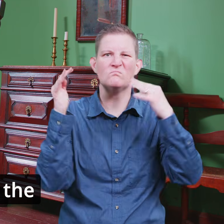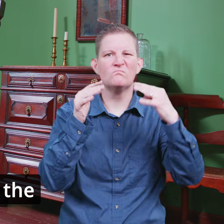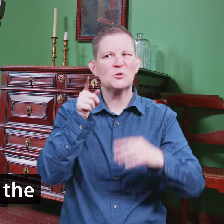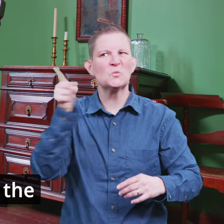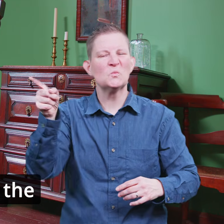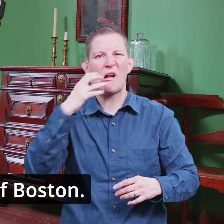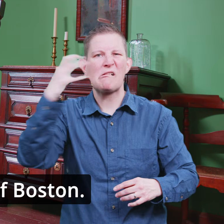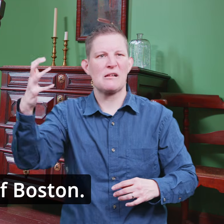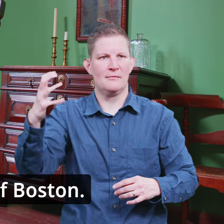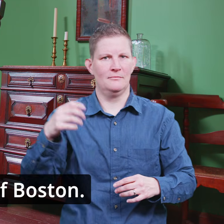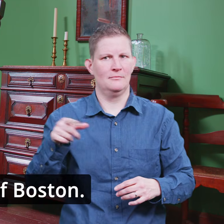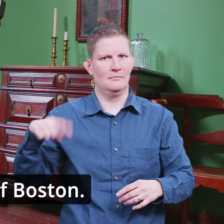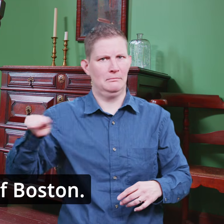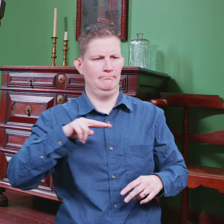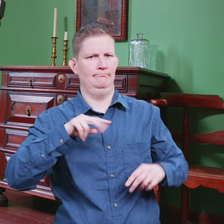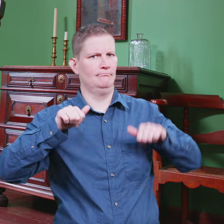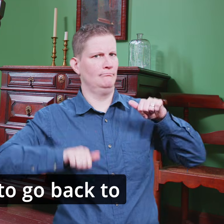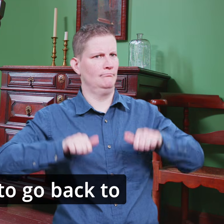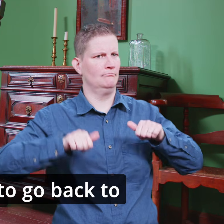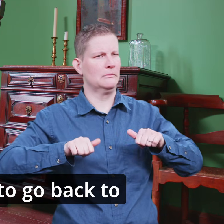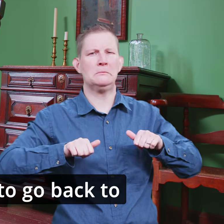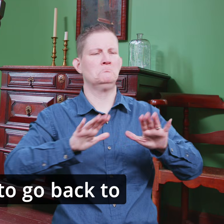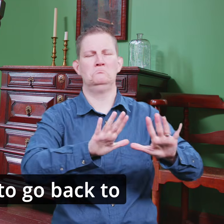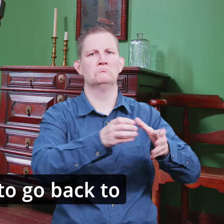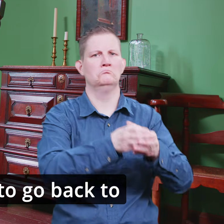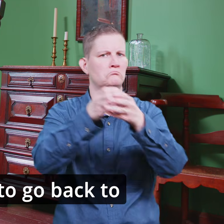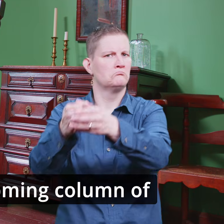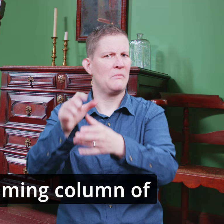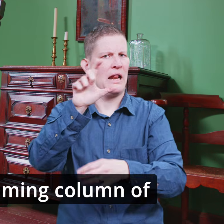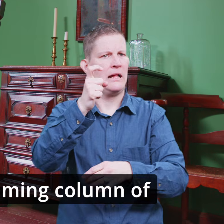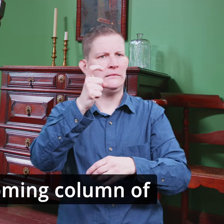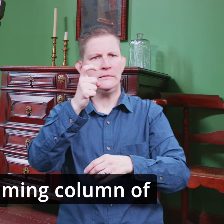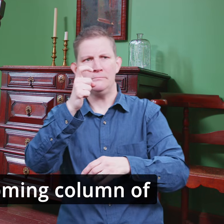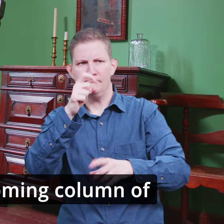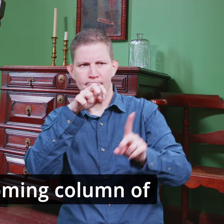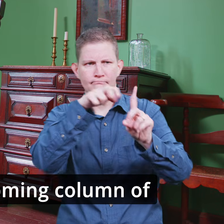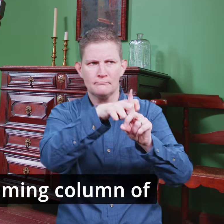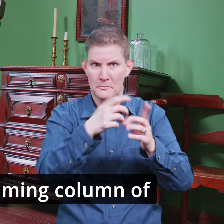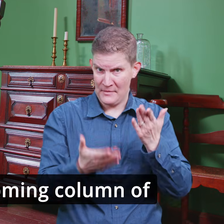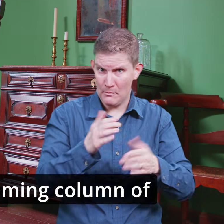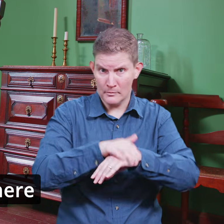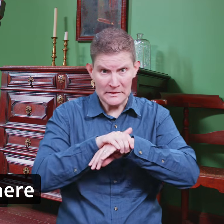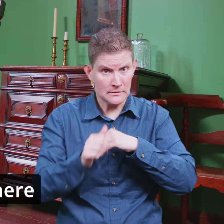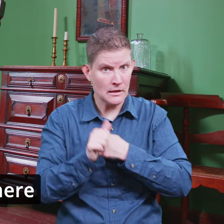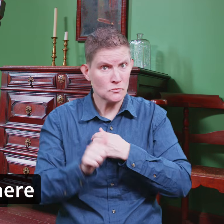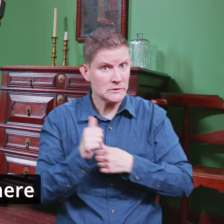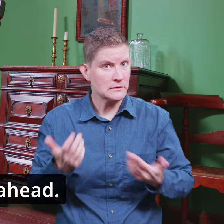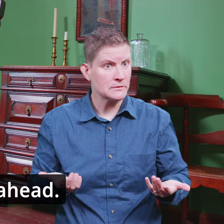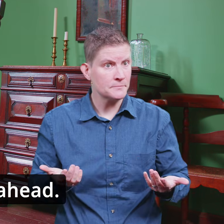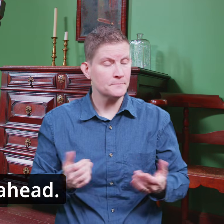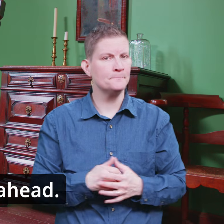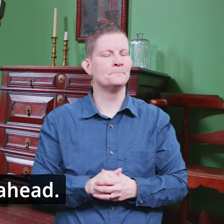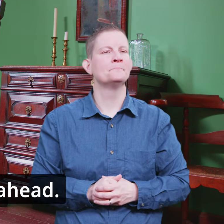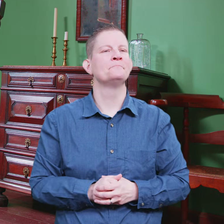soon arrive to crush the troops coming out of Boston. The lieutenant decided to go back to Lexington to alert the oncoming column of soldiers that there